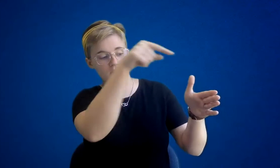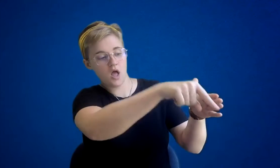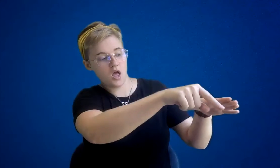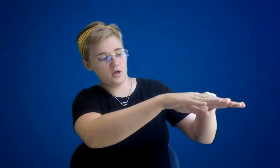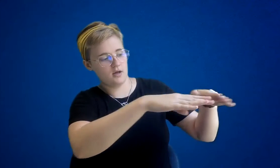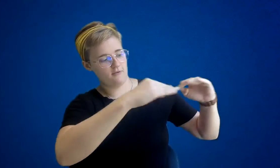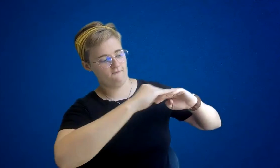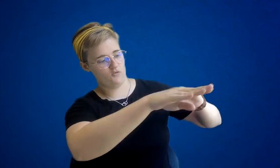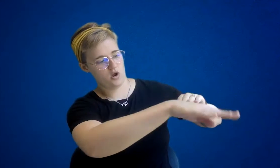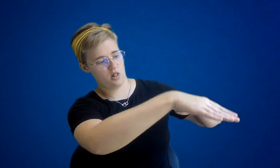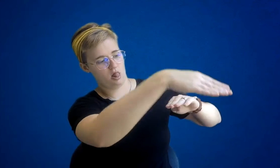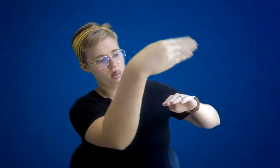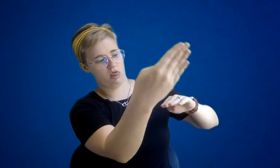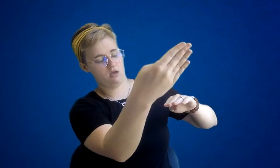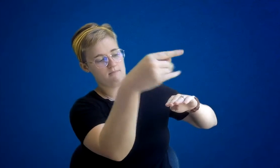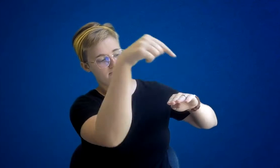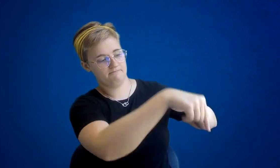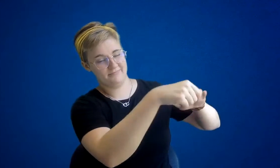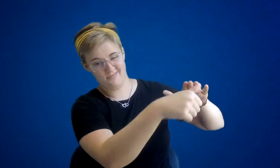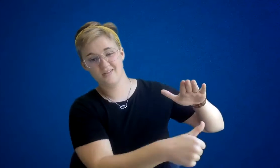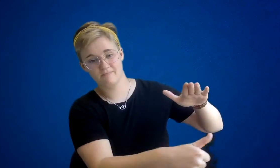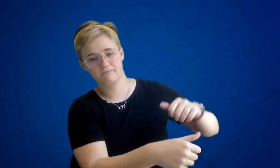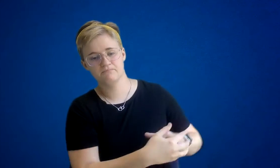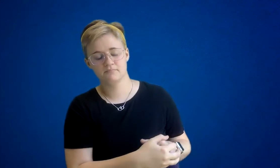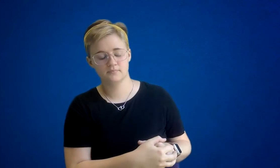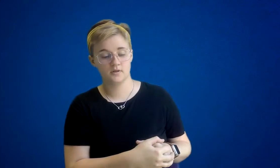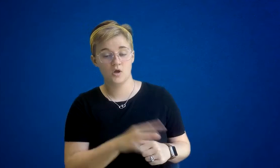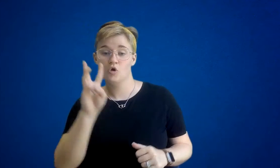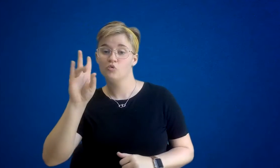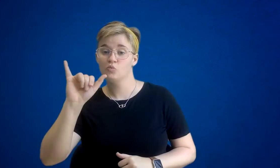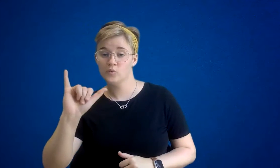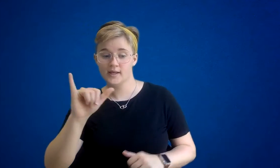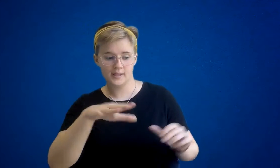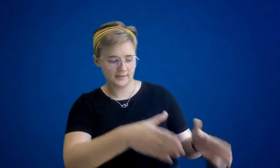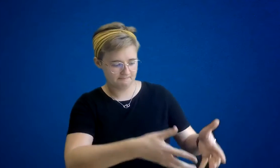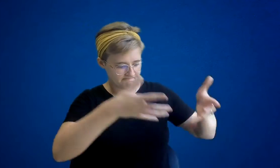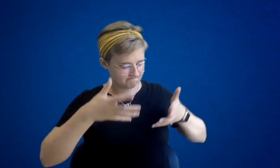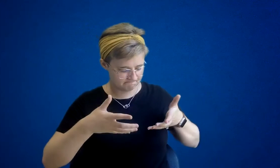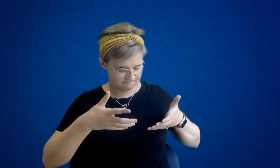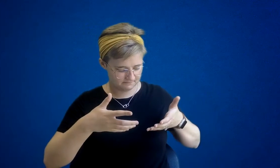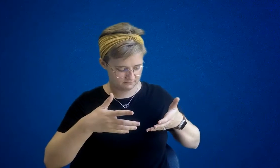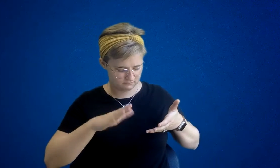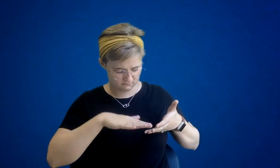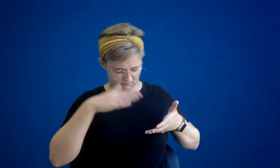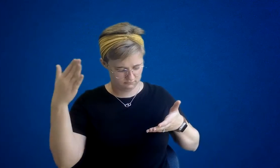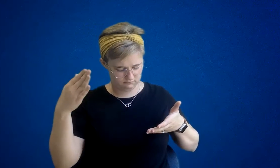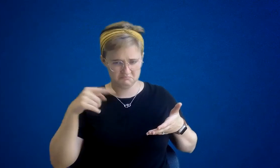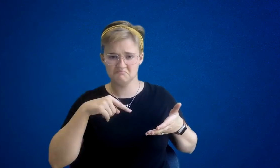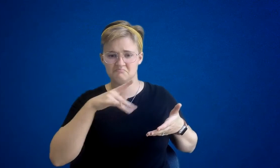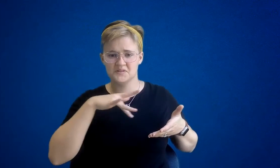it. It was empty, except for some letters that Little Willie didn't bother to read. There was no money to